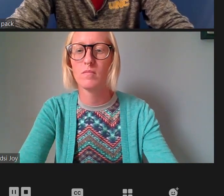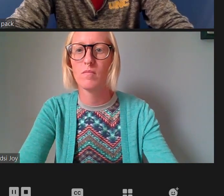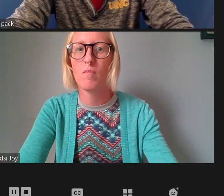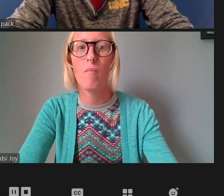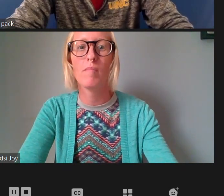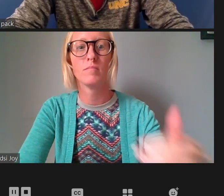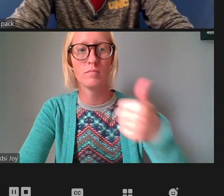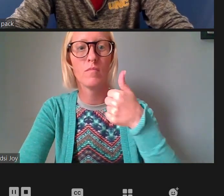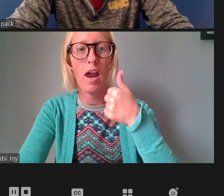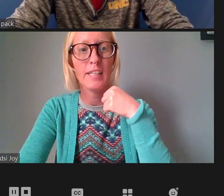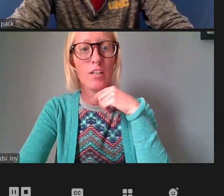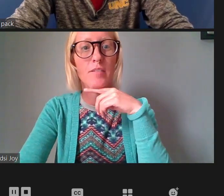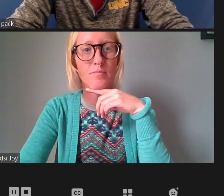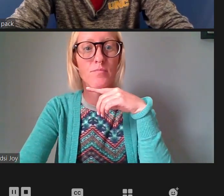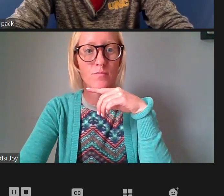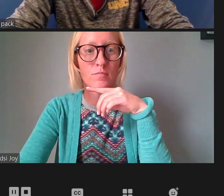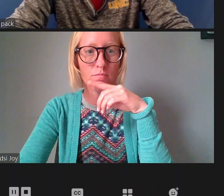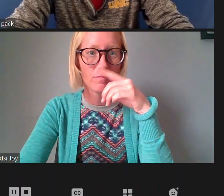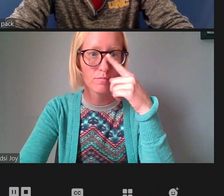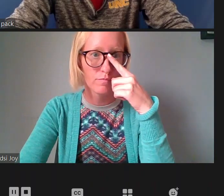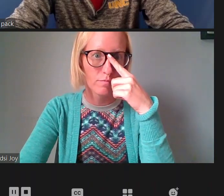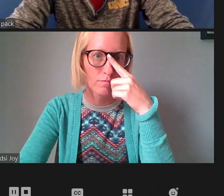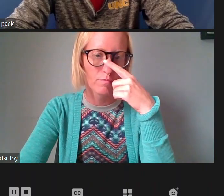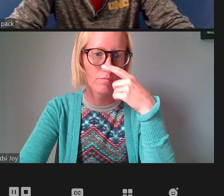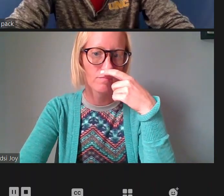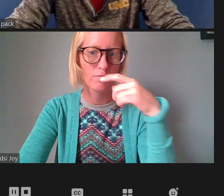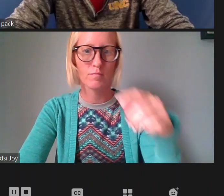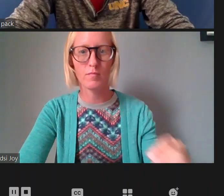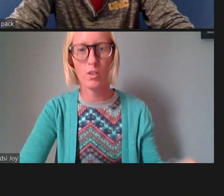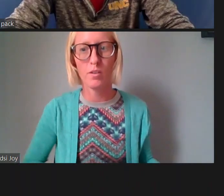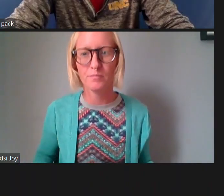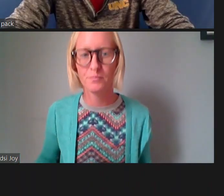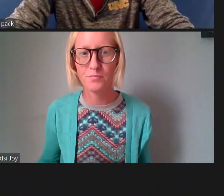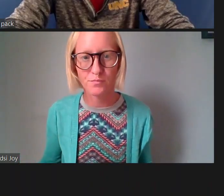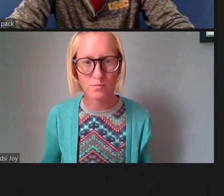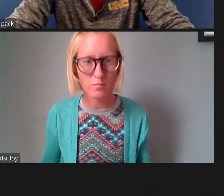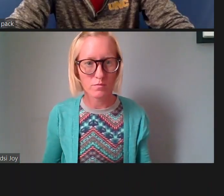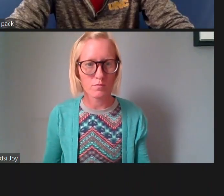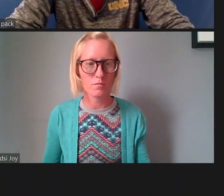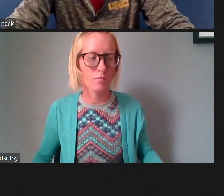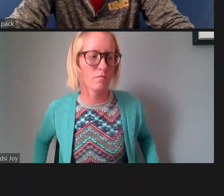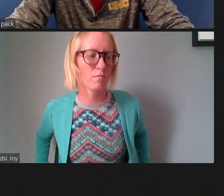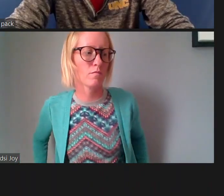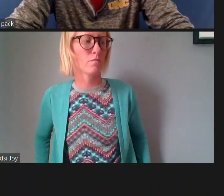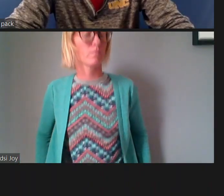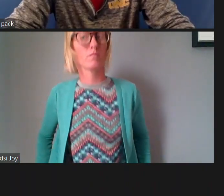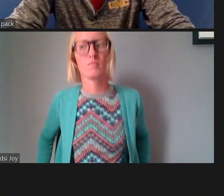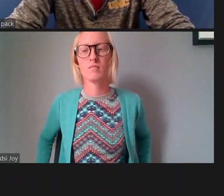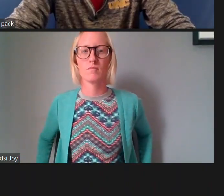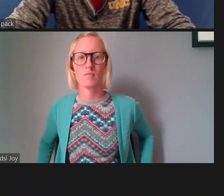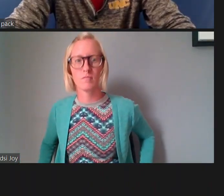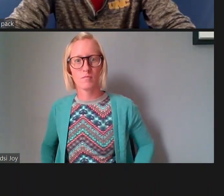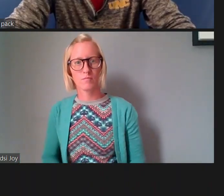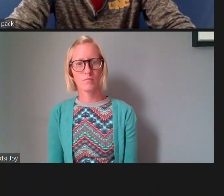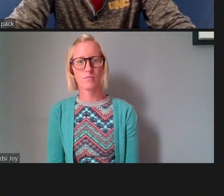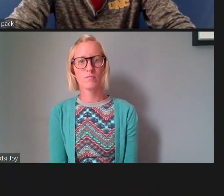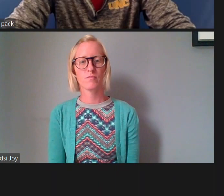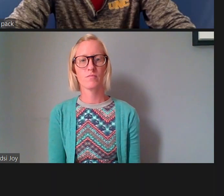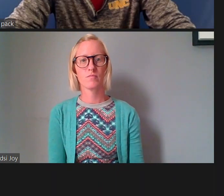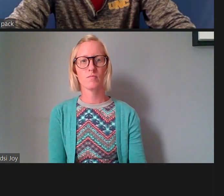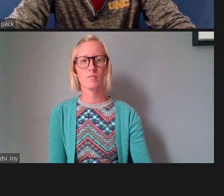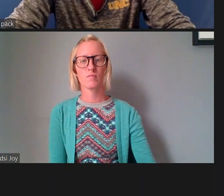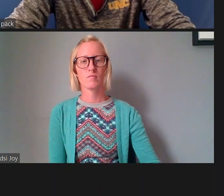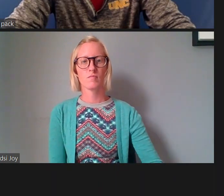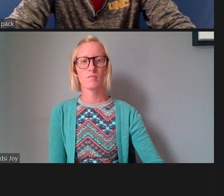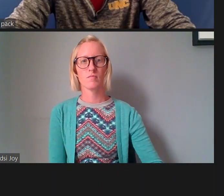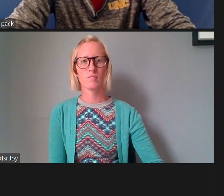The boy with fair hair lowered himself. Okay, cool. Cool. All right, and